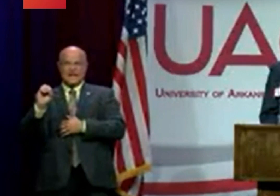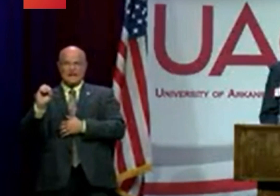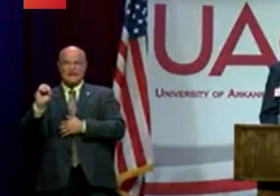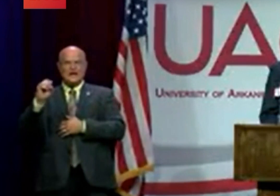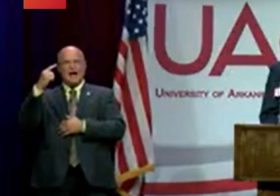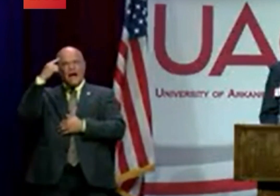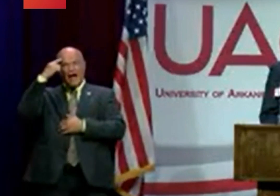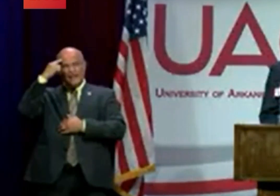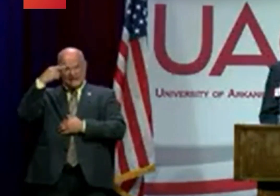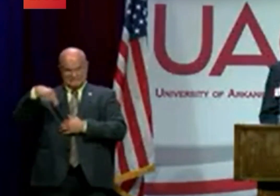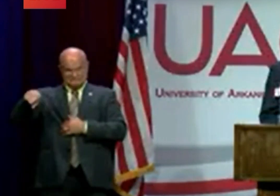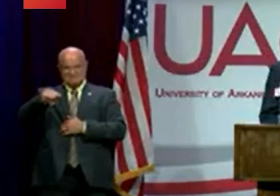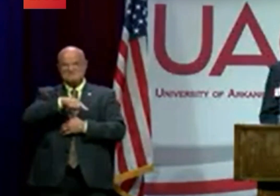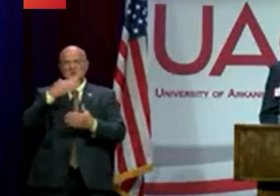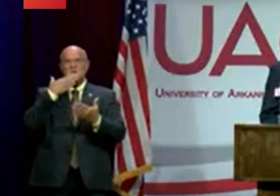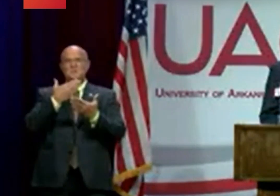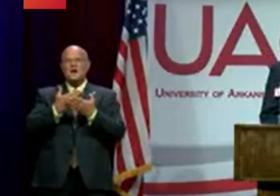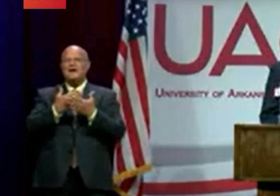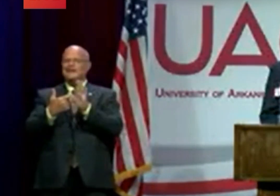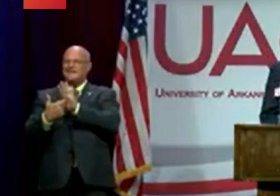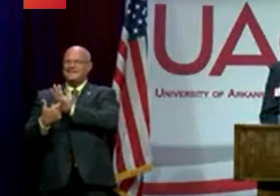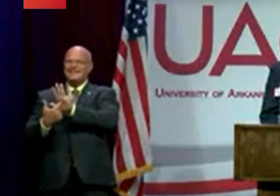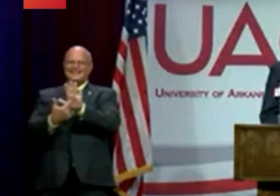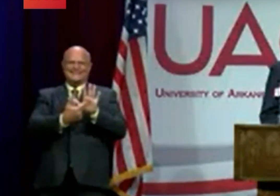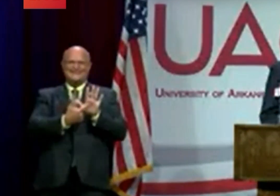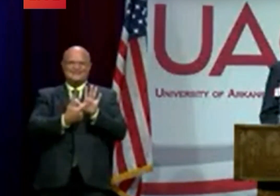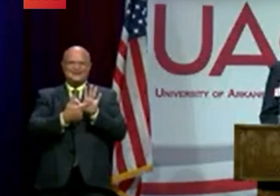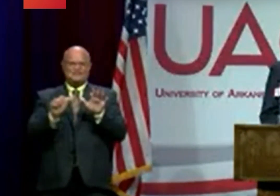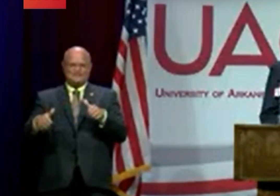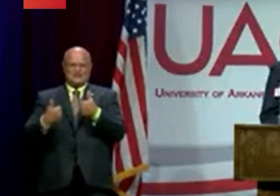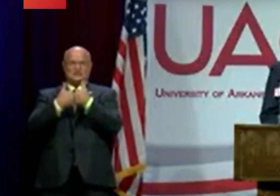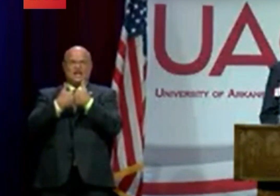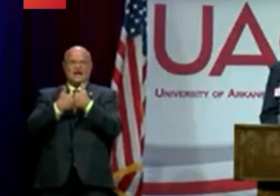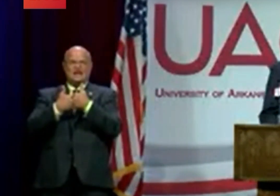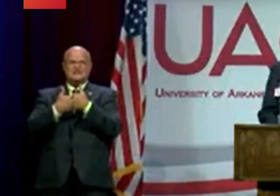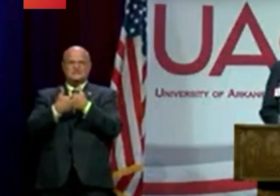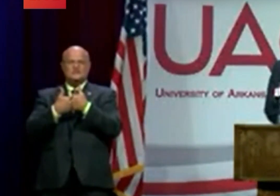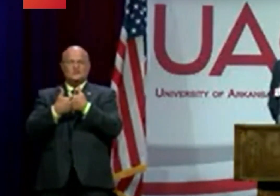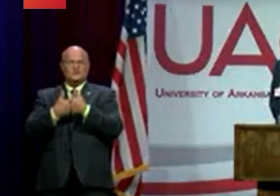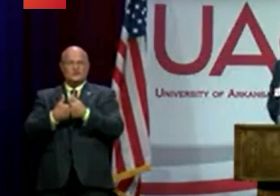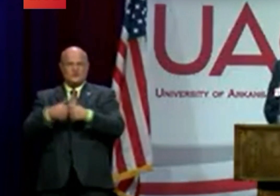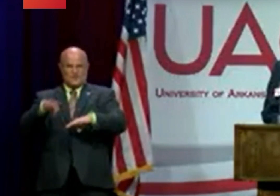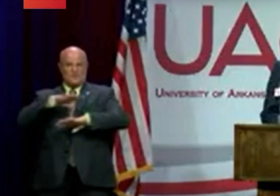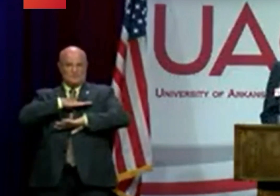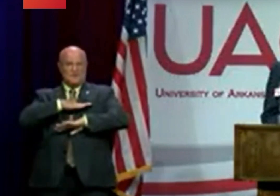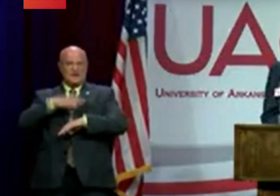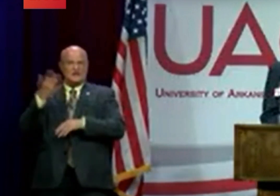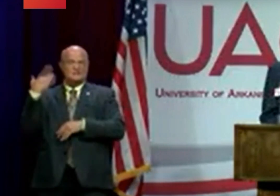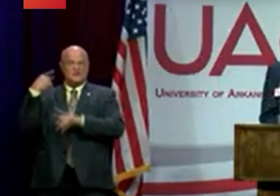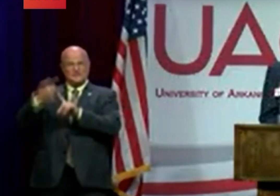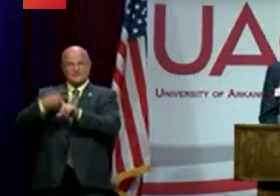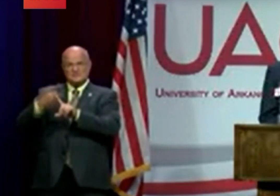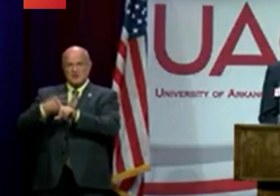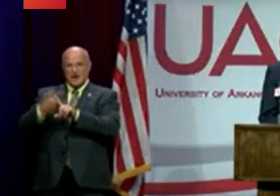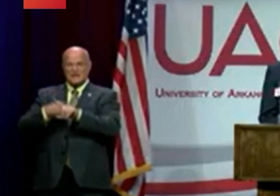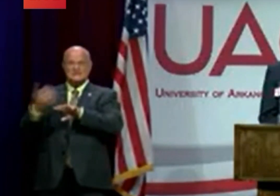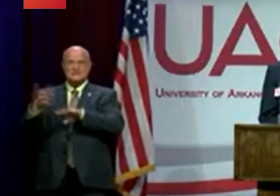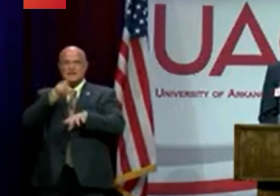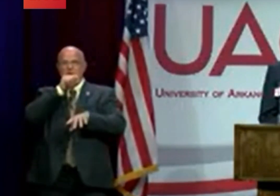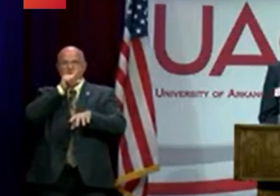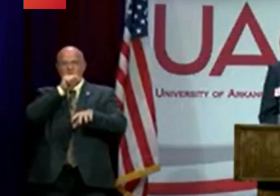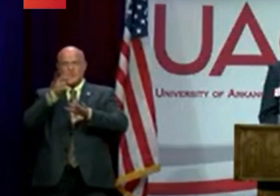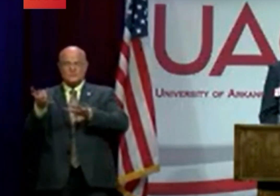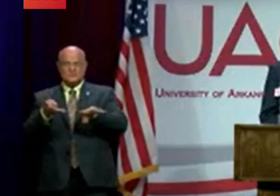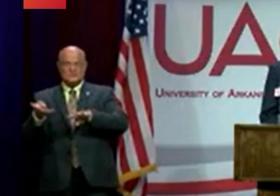think you're doing well, and that's a reflection of the challenges that have been faced in previous months in the poultry